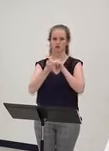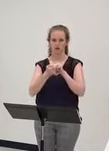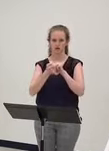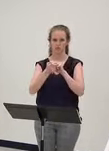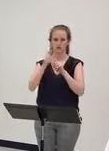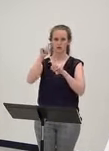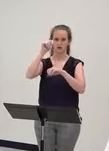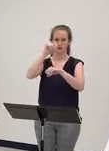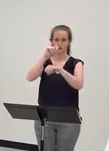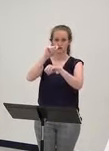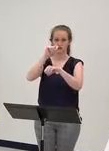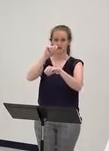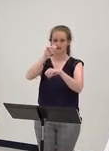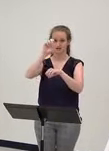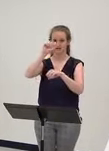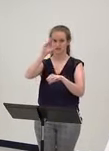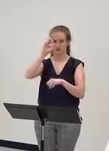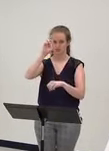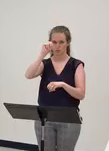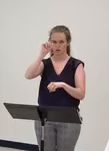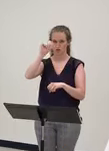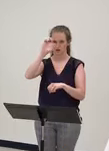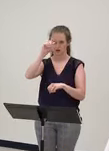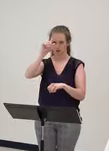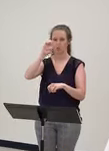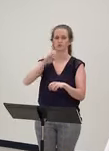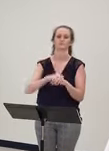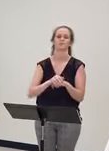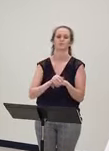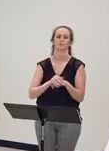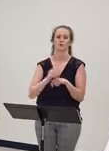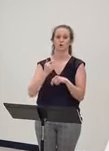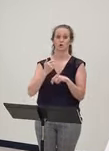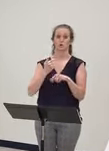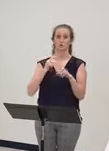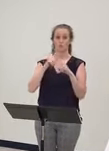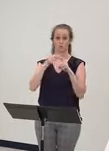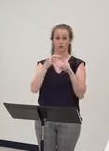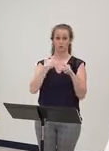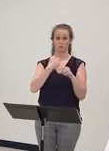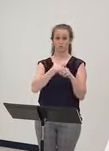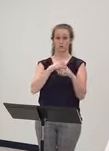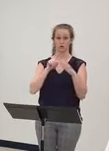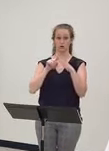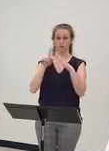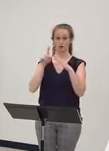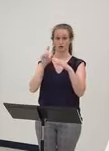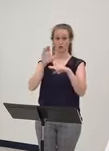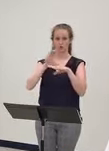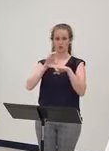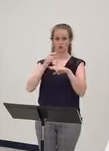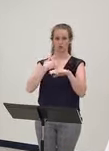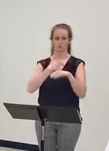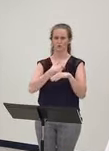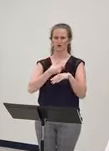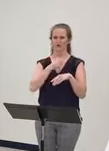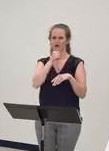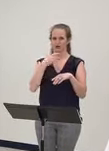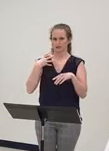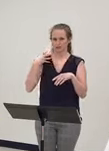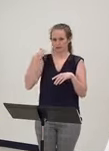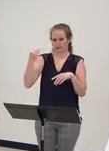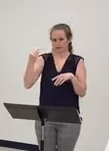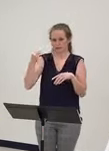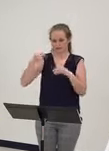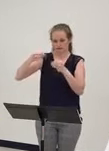in us. So when we walk out of the church, we are not leaving Jesus. He is not